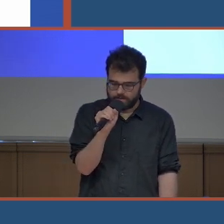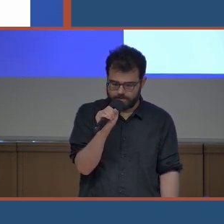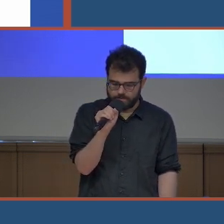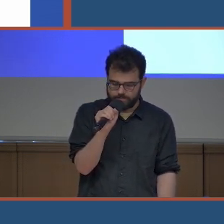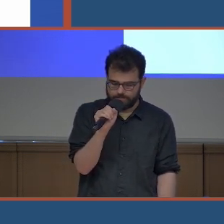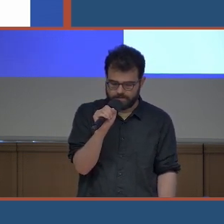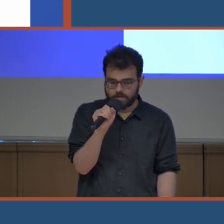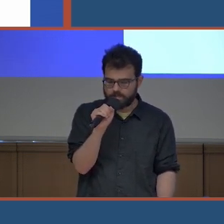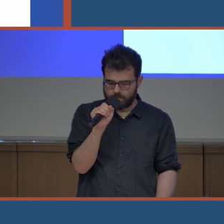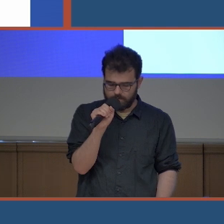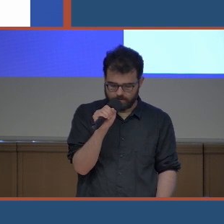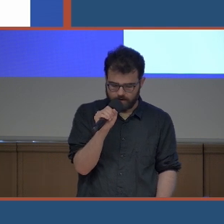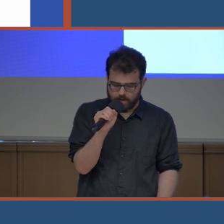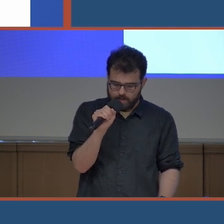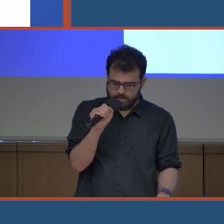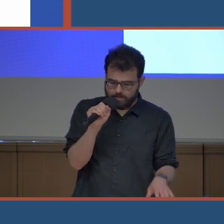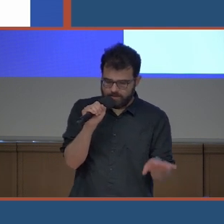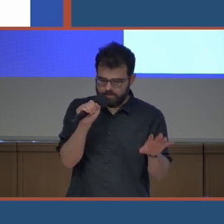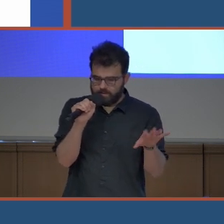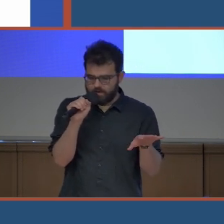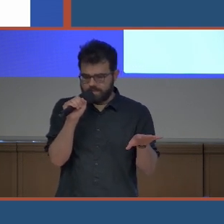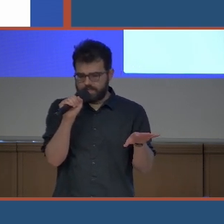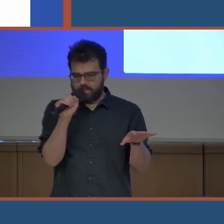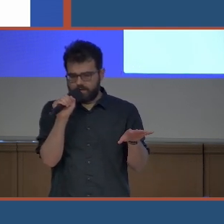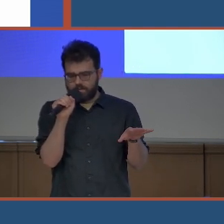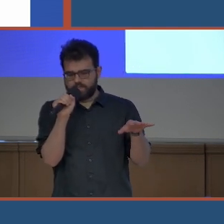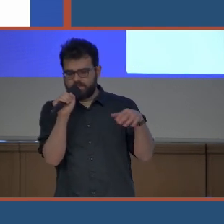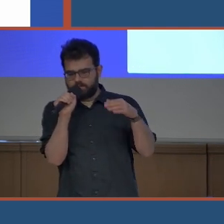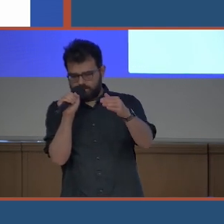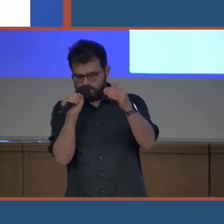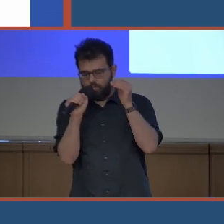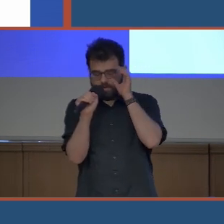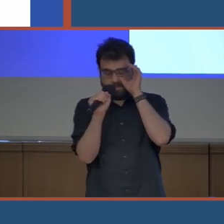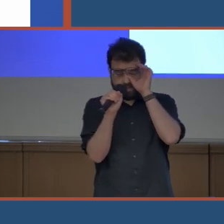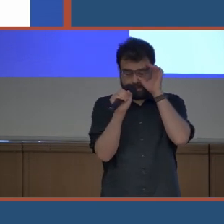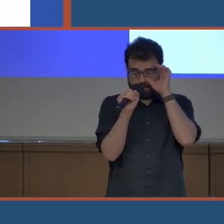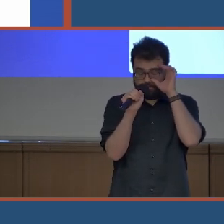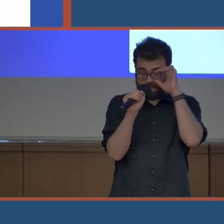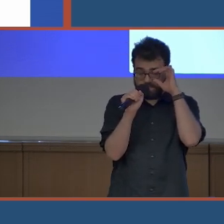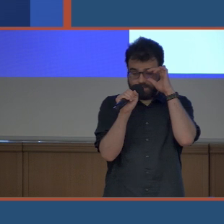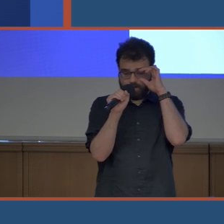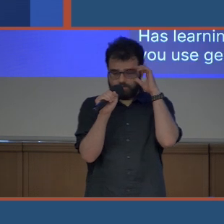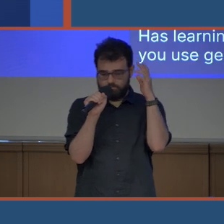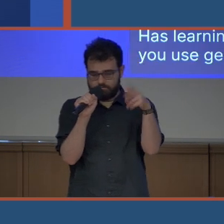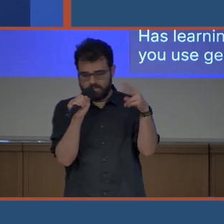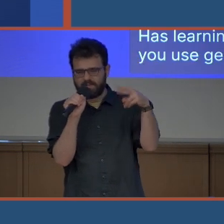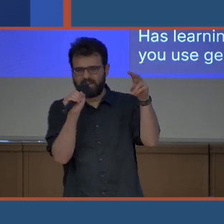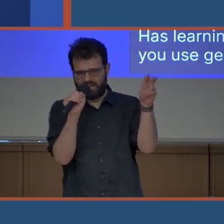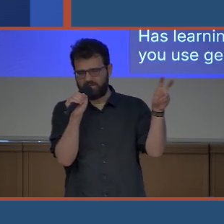And as far as I remember, the American Sign Language was based